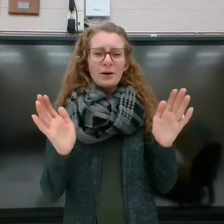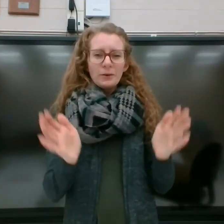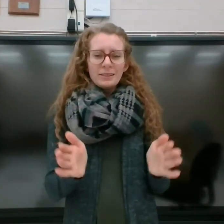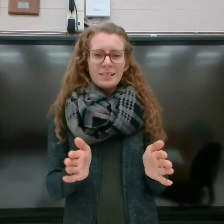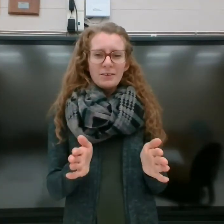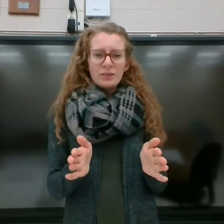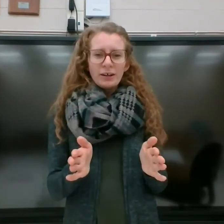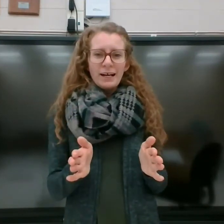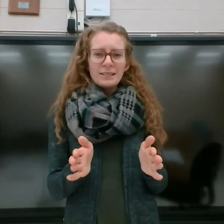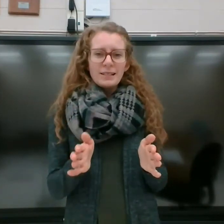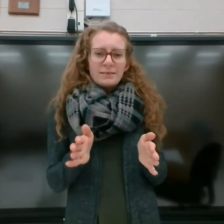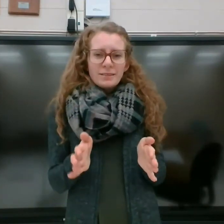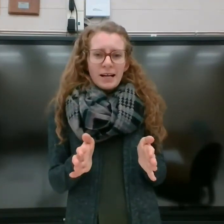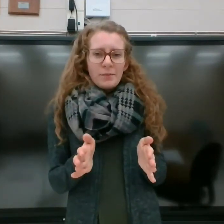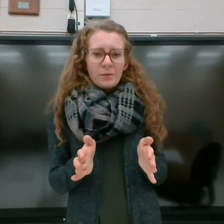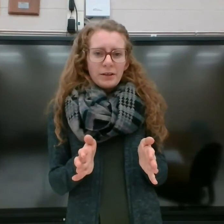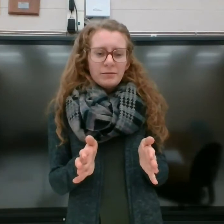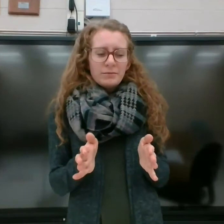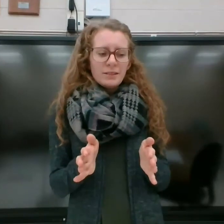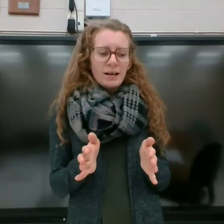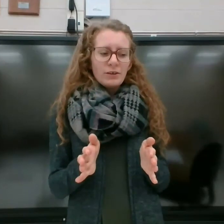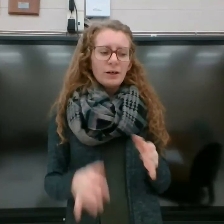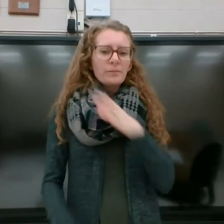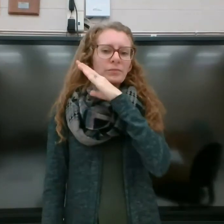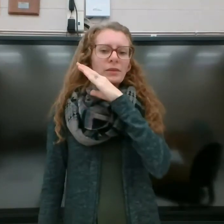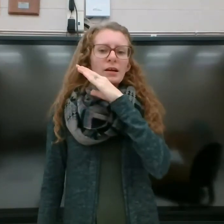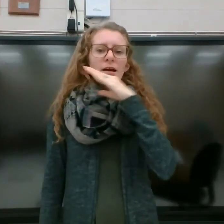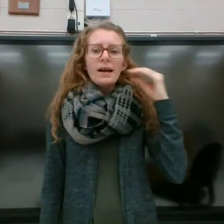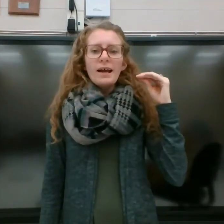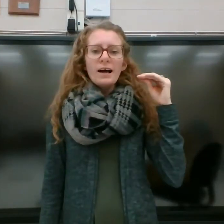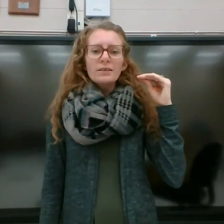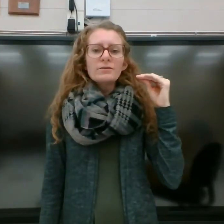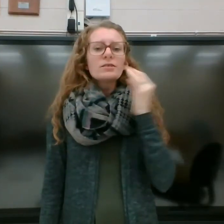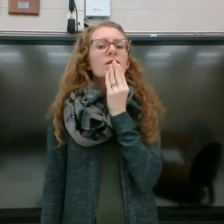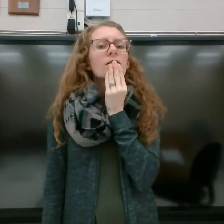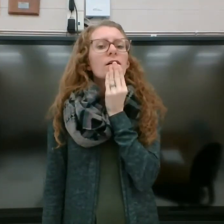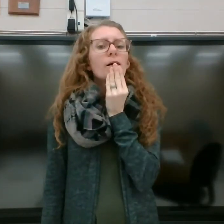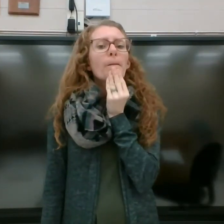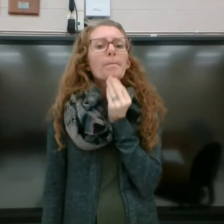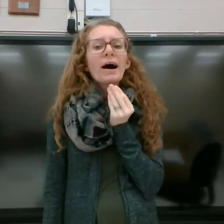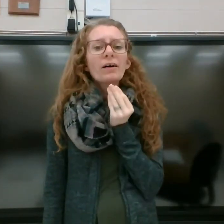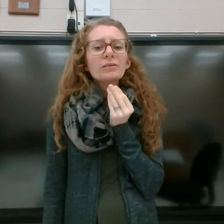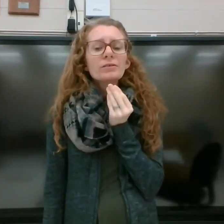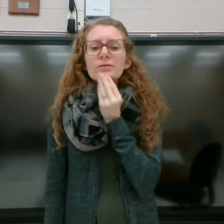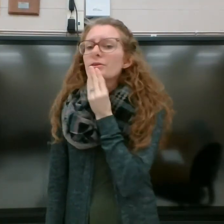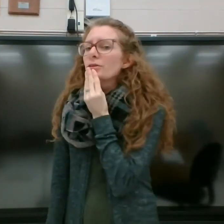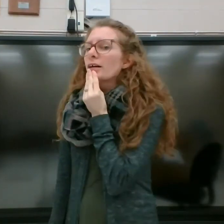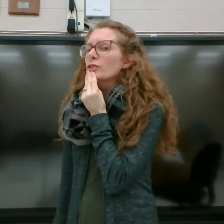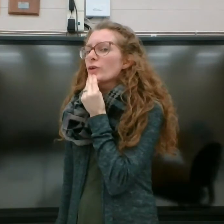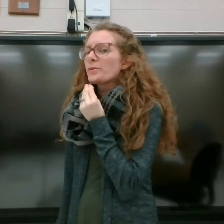So tender as in tiny baby, tender, and mild. So you kind of just grab your